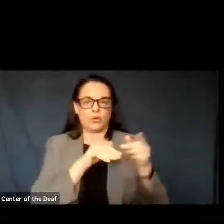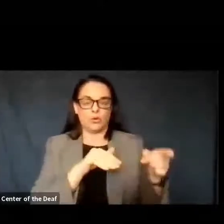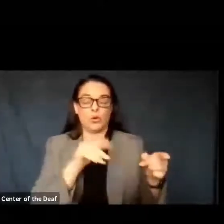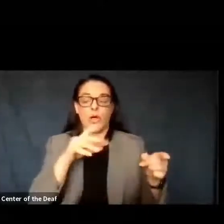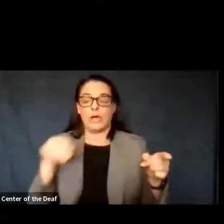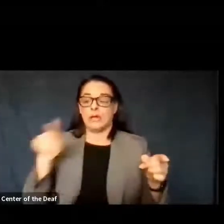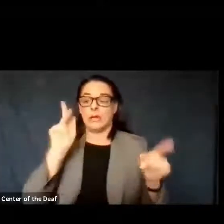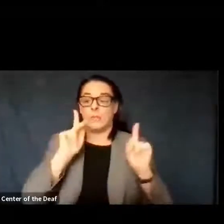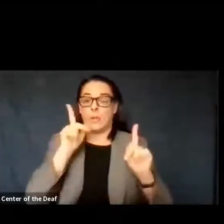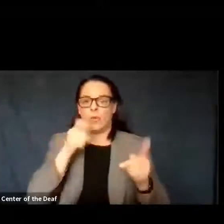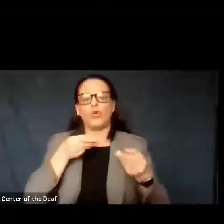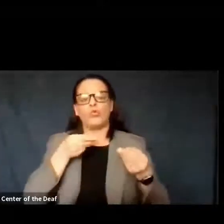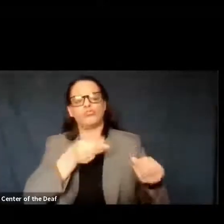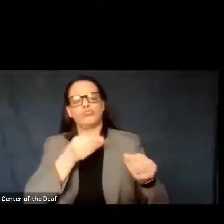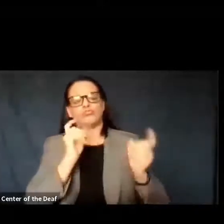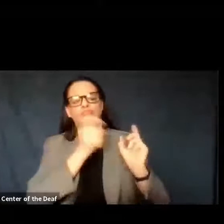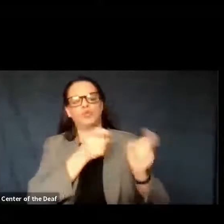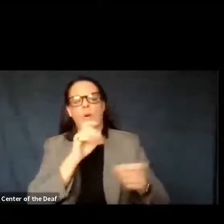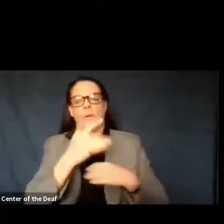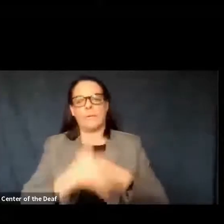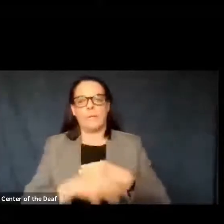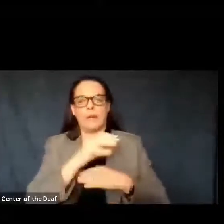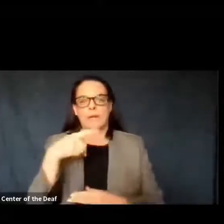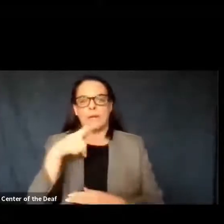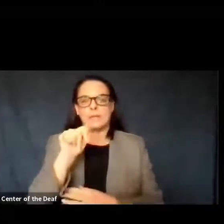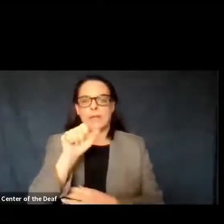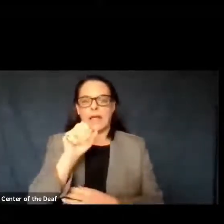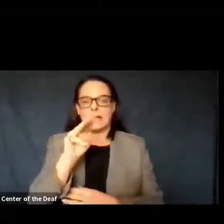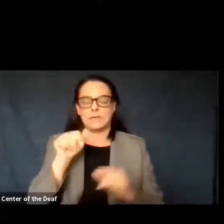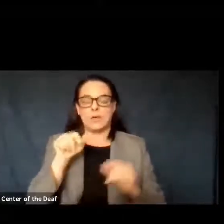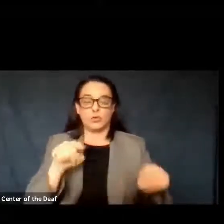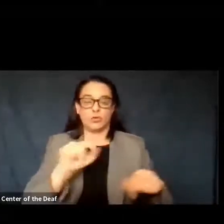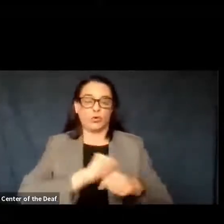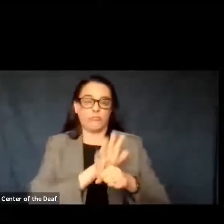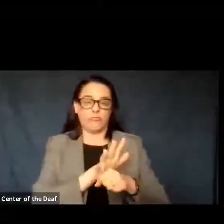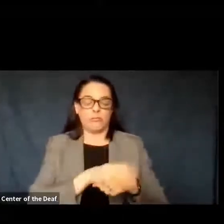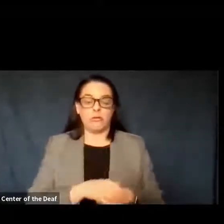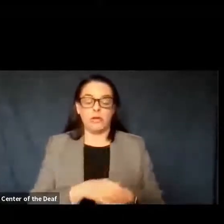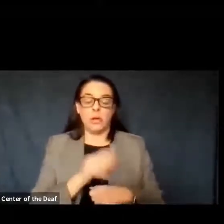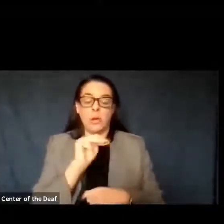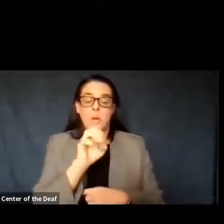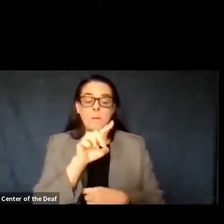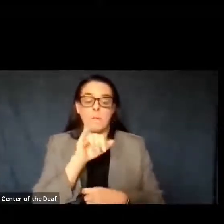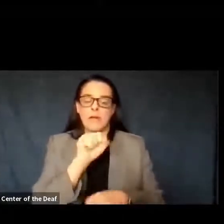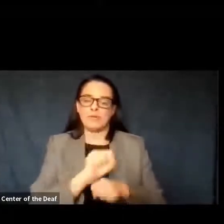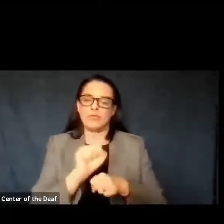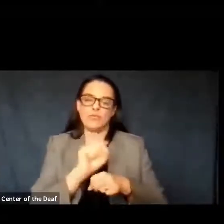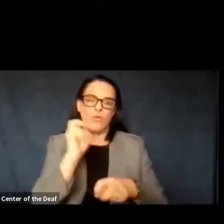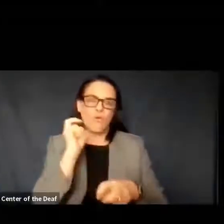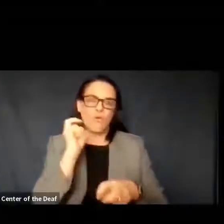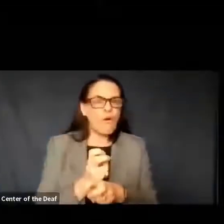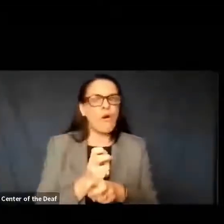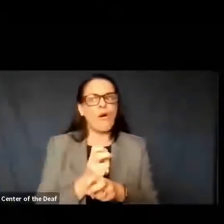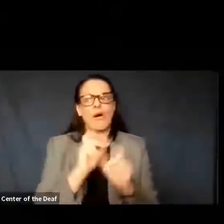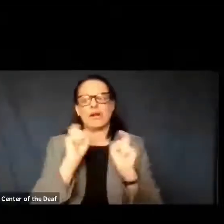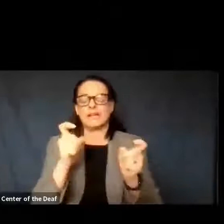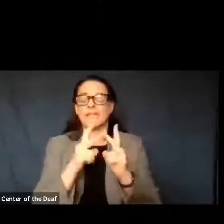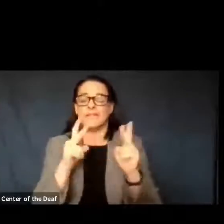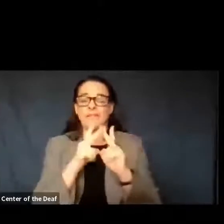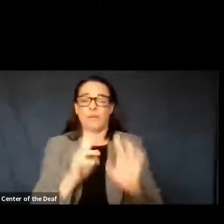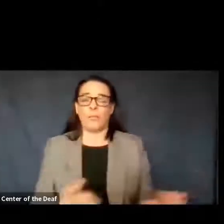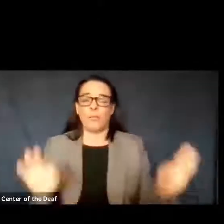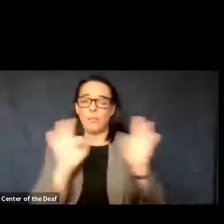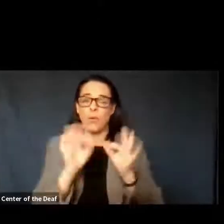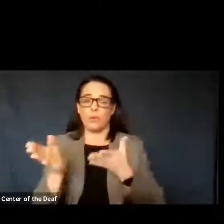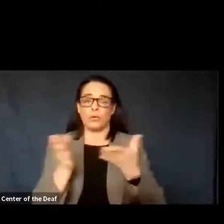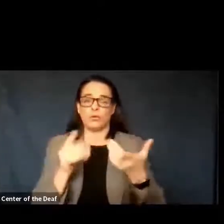plasma during this pandemic. Medic has been working hard to provide incredibly important services to our community,